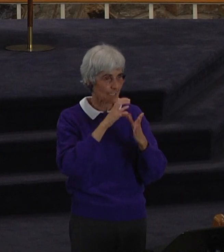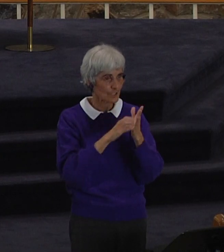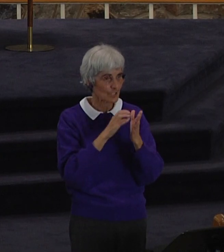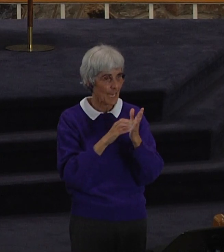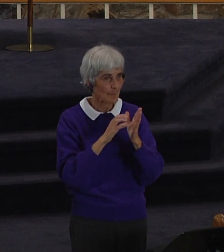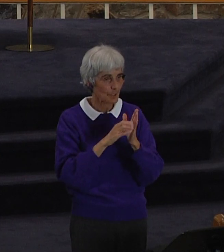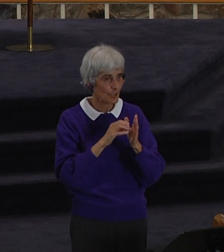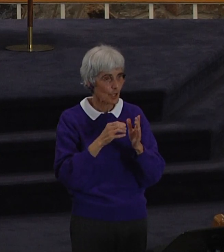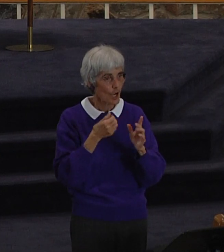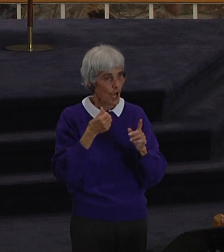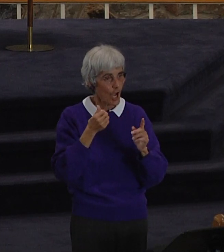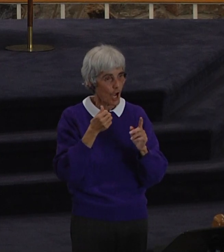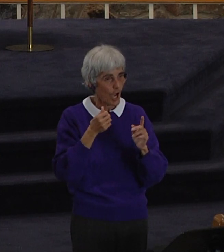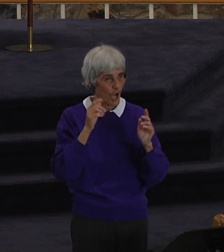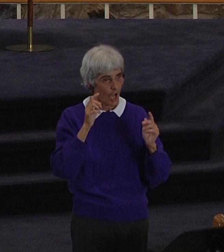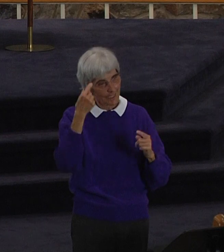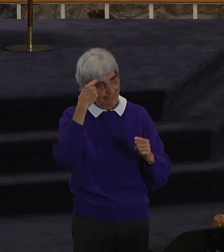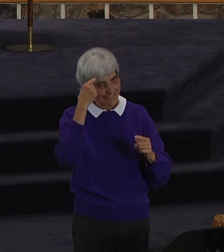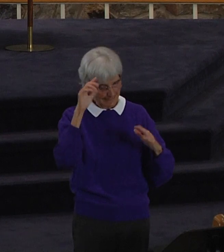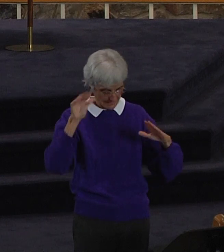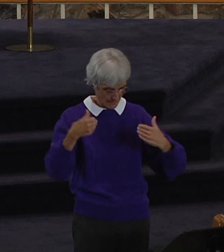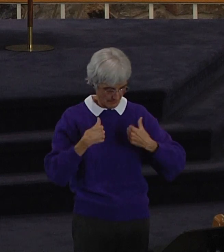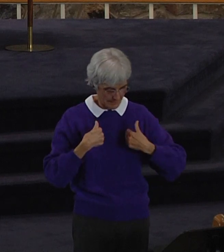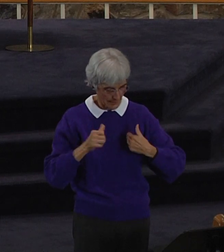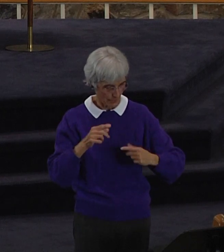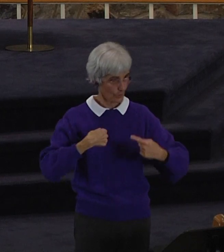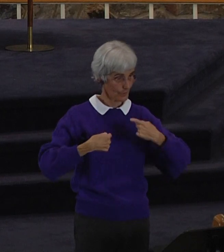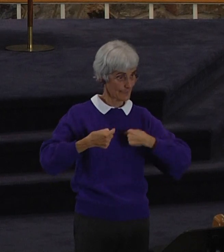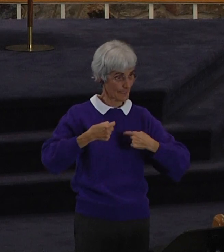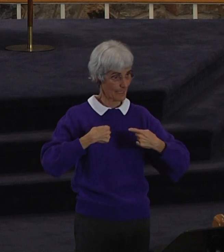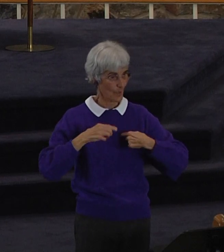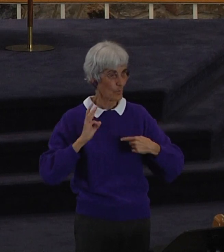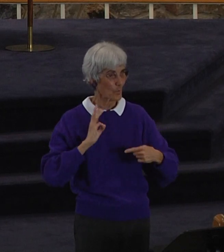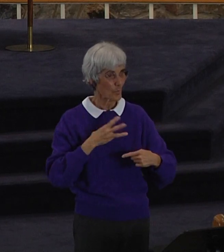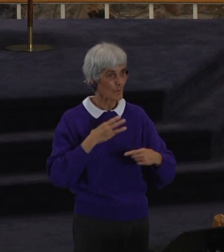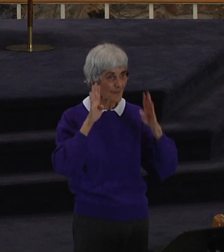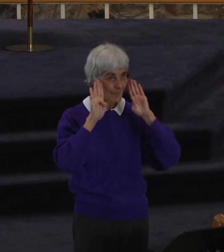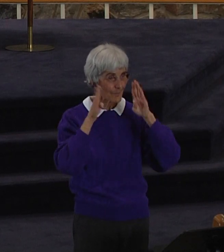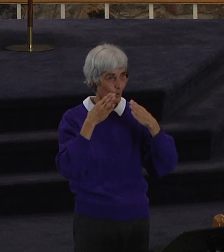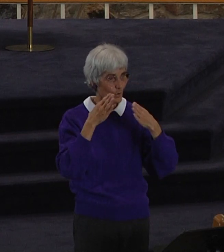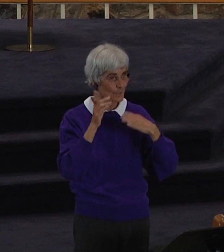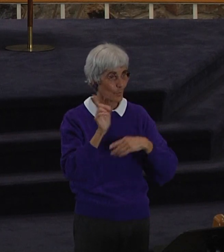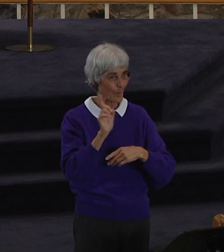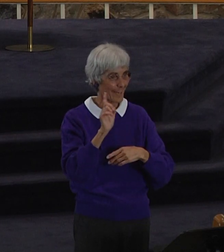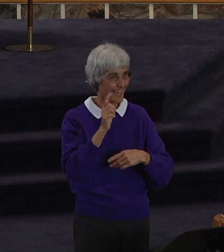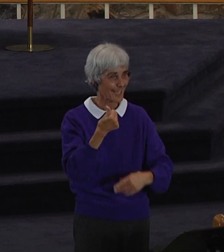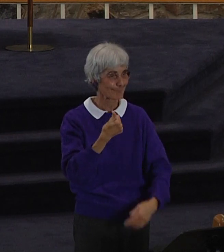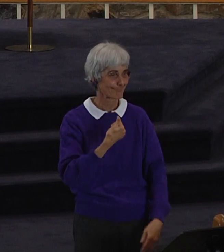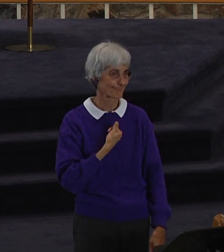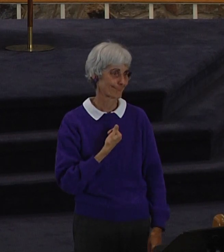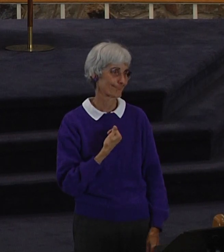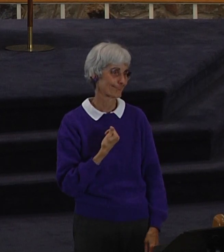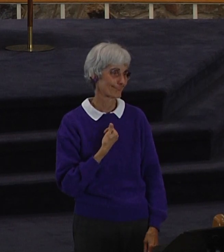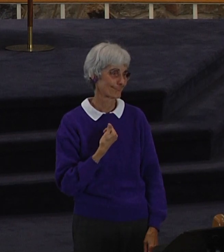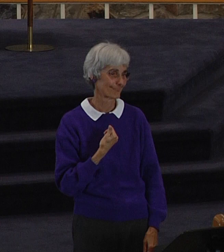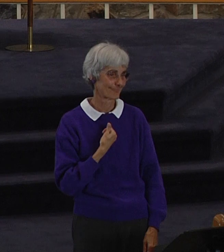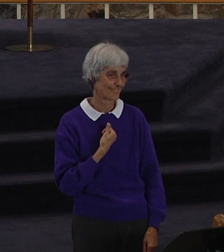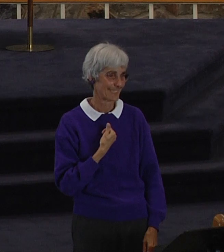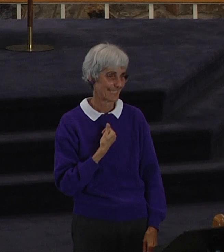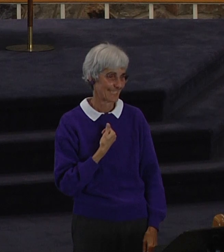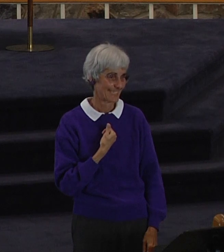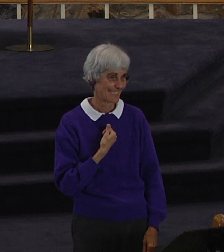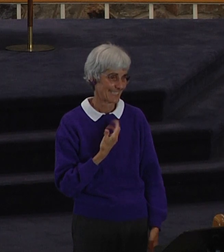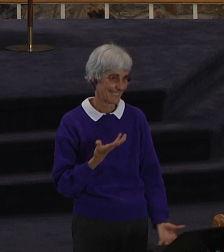us this perspective. Human beings are egocentric. This is not a